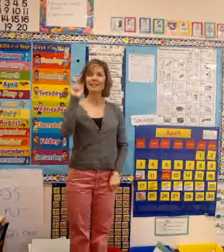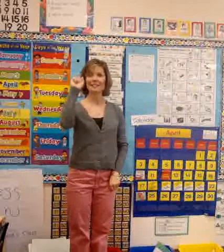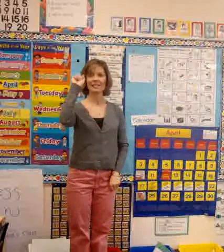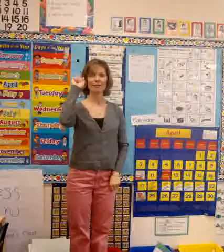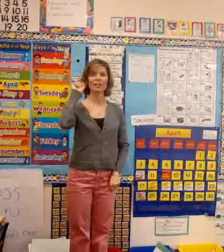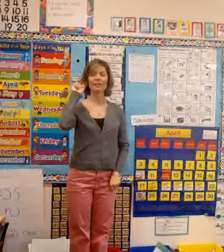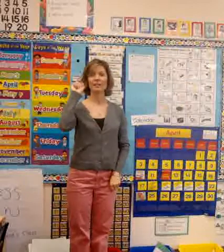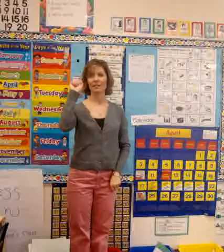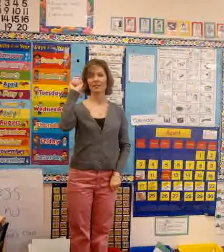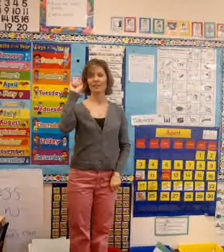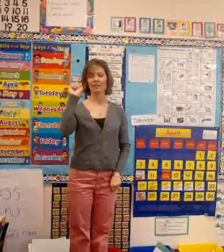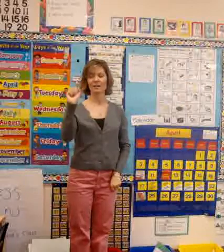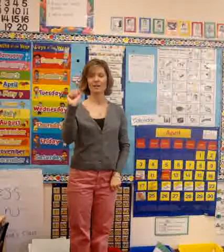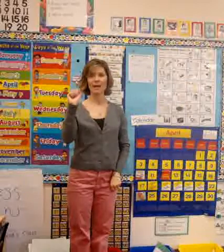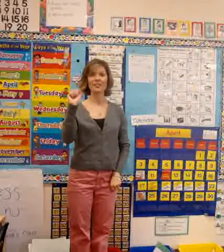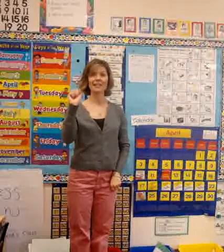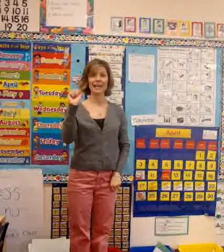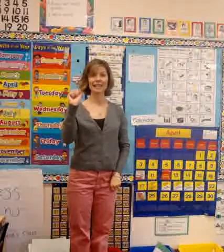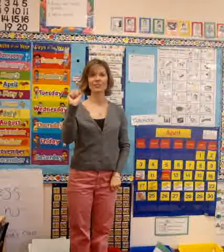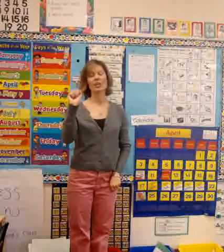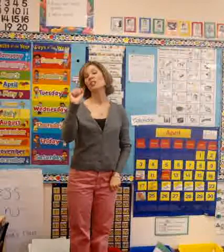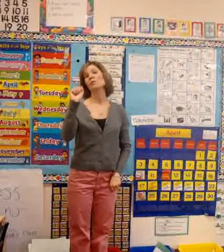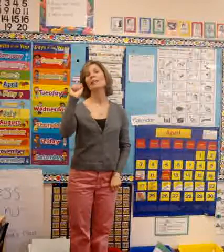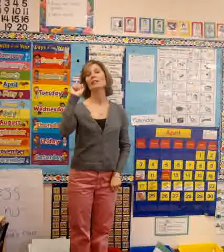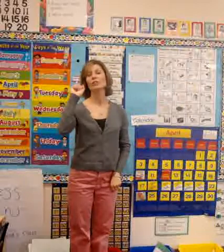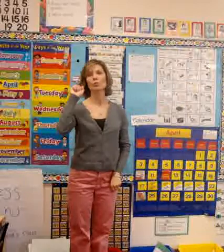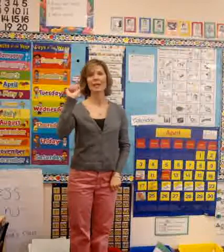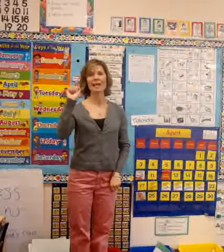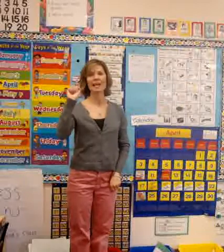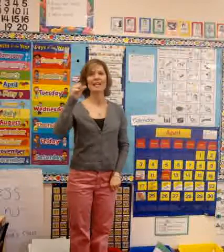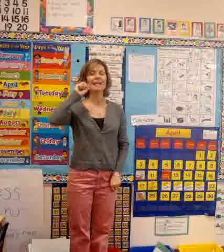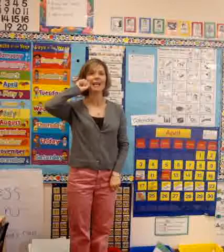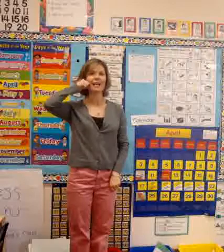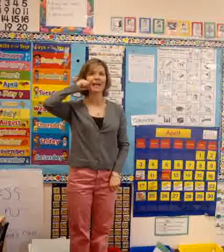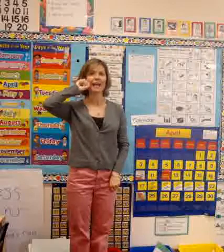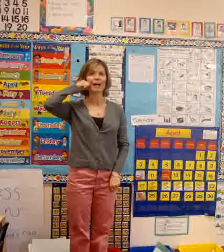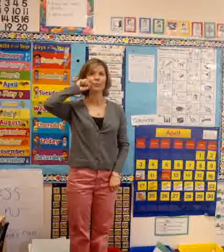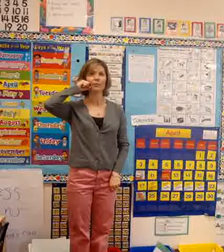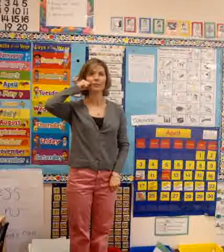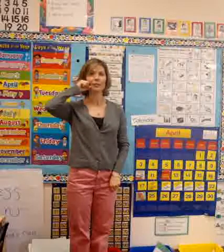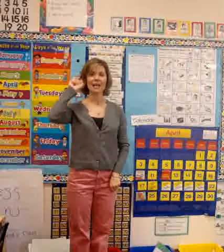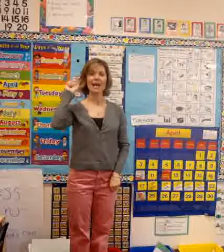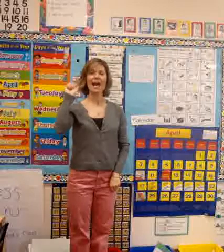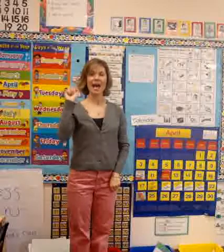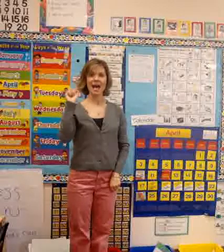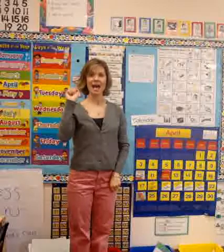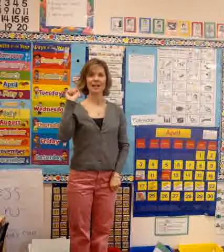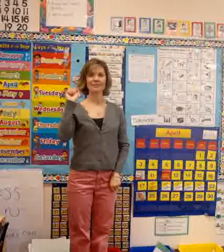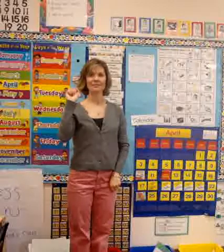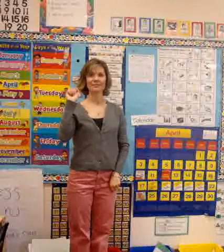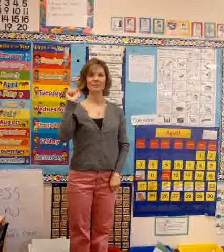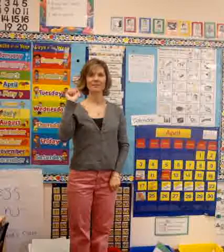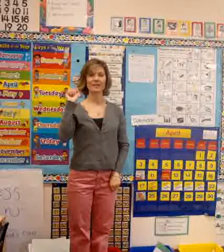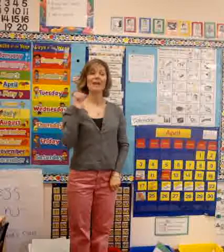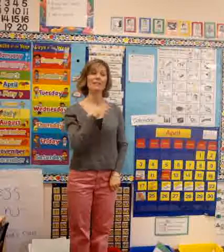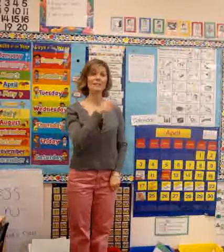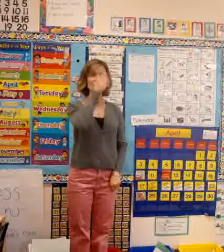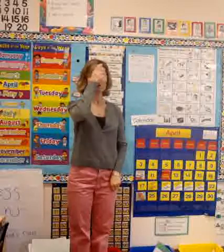the sound at the end. So I like to do A, apple, A. And then the children